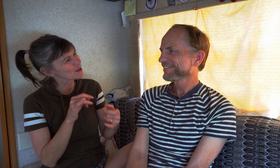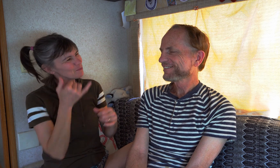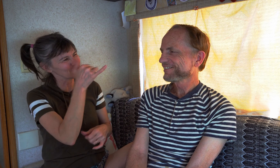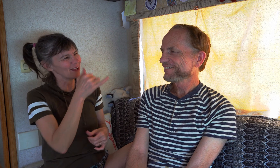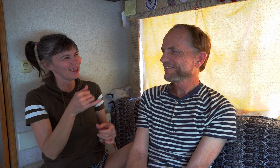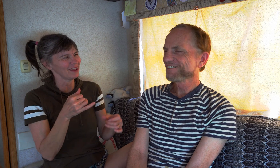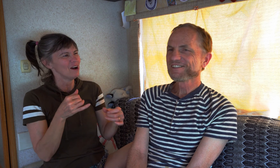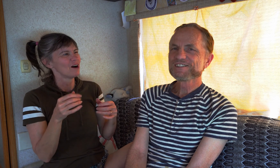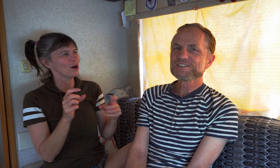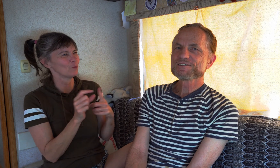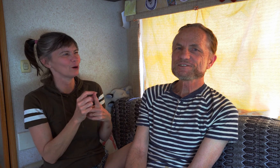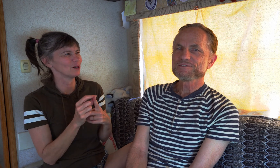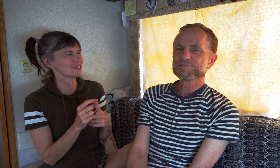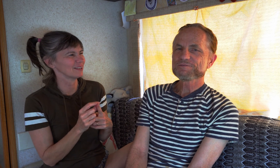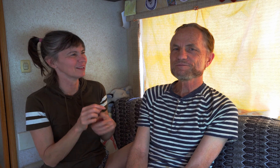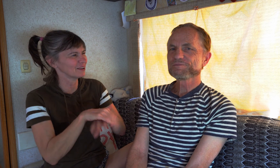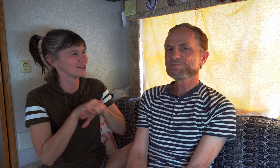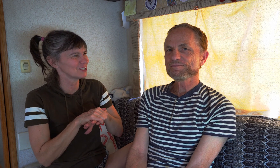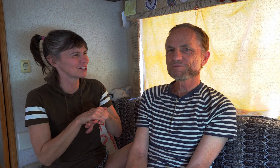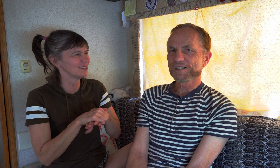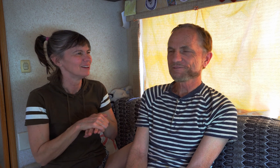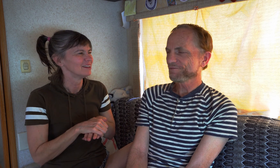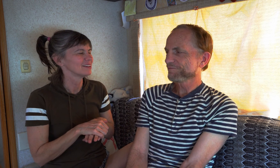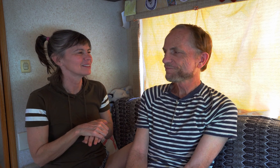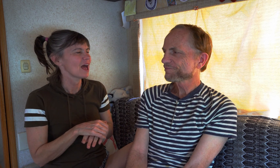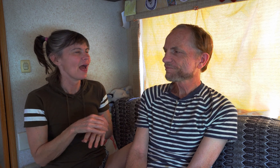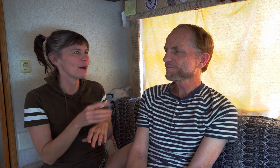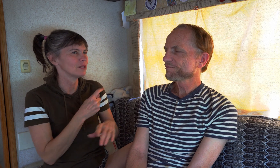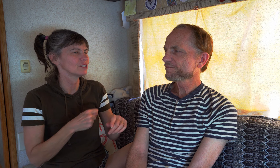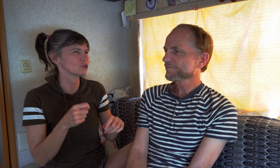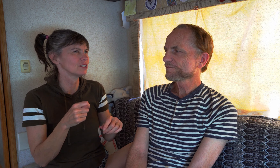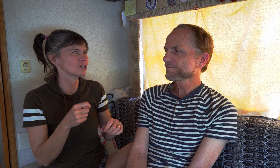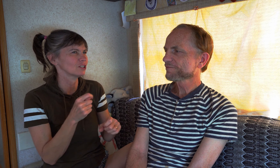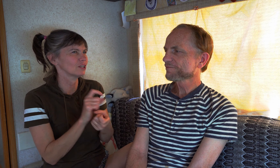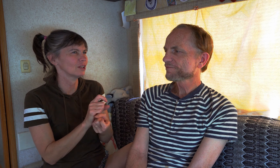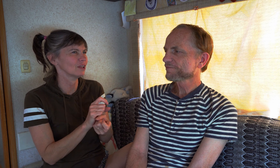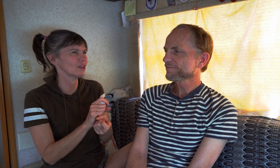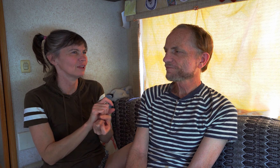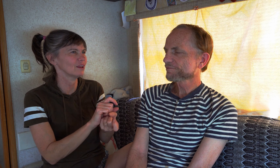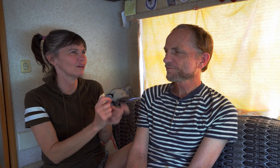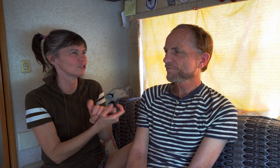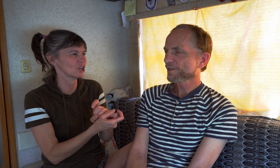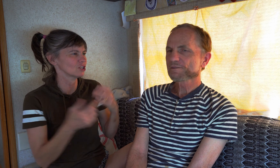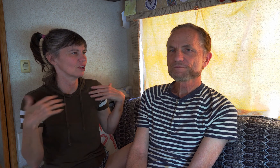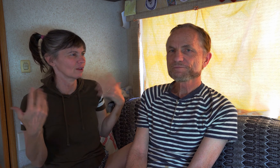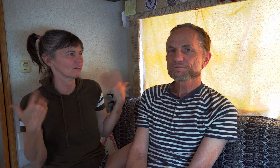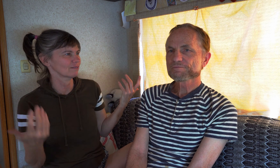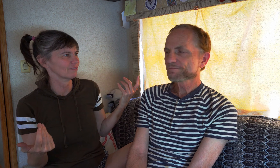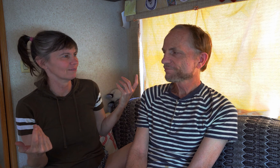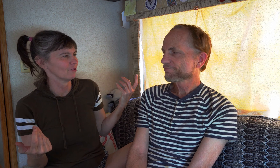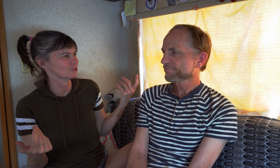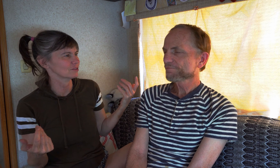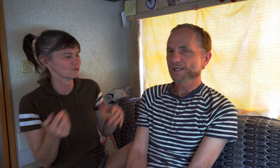That's a play on words in English. Yeah. His habit, his tradition of